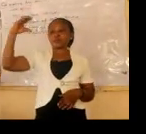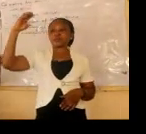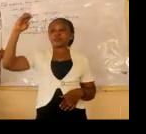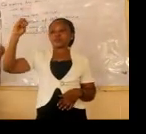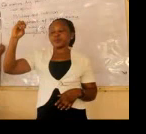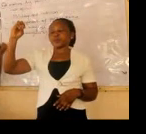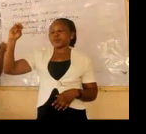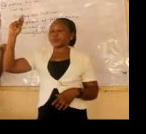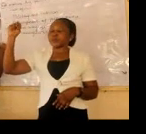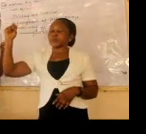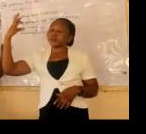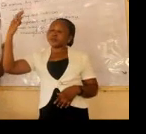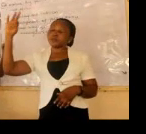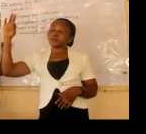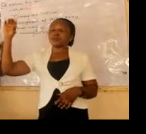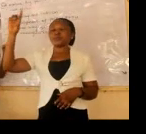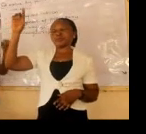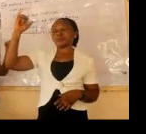5A.